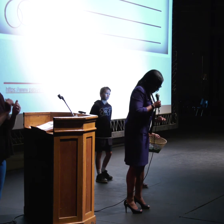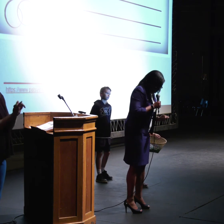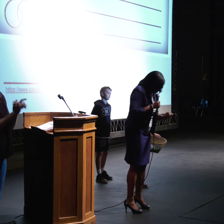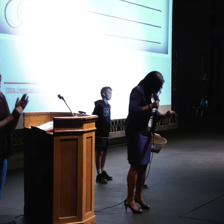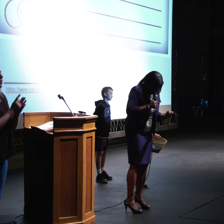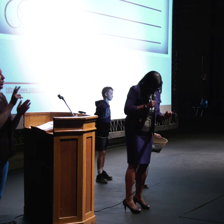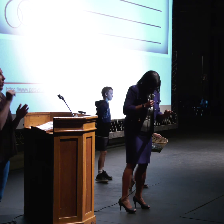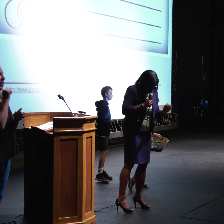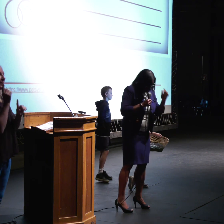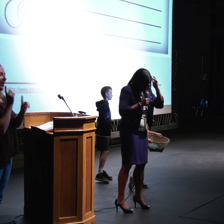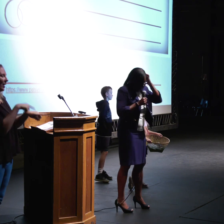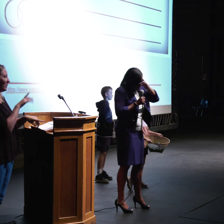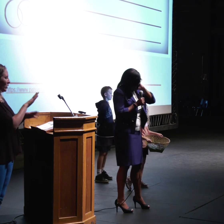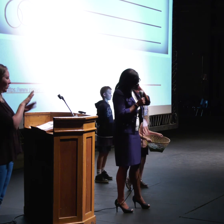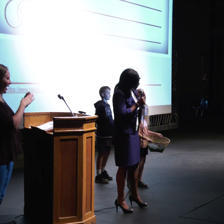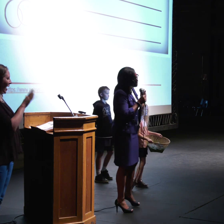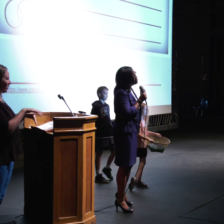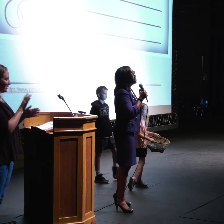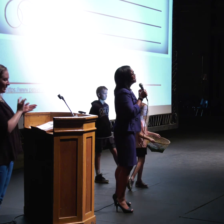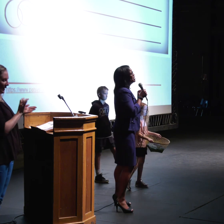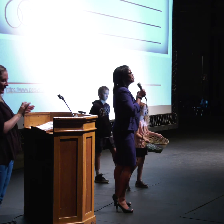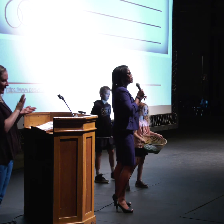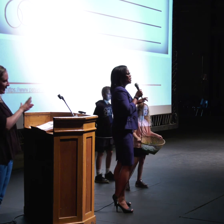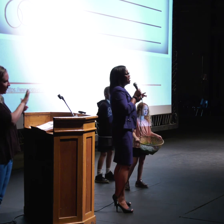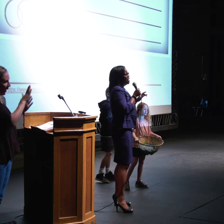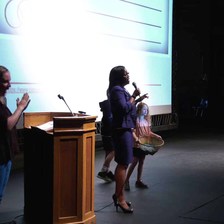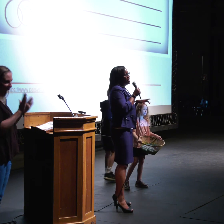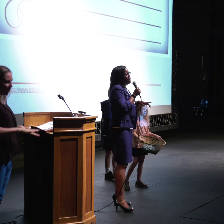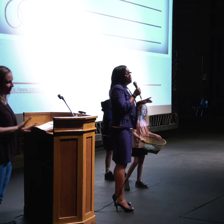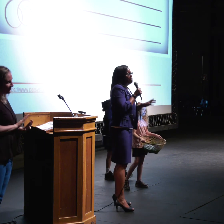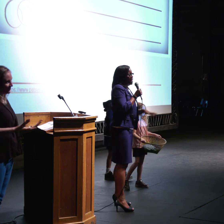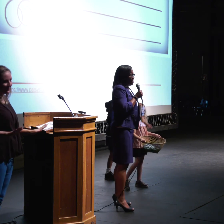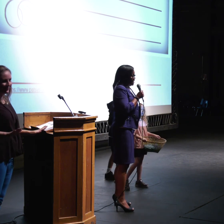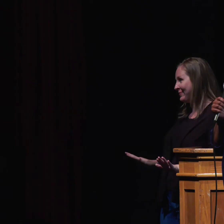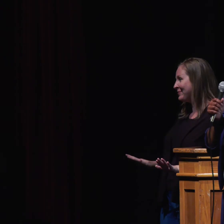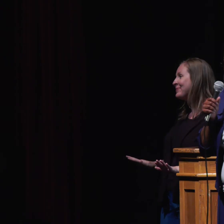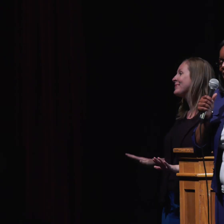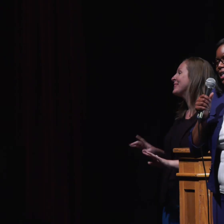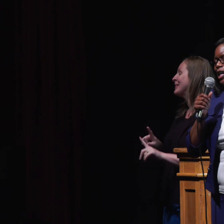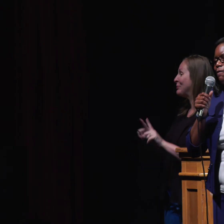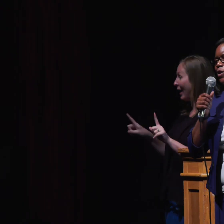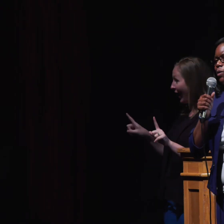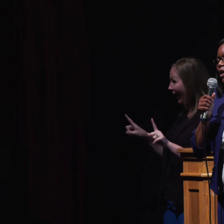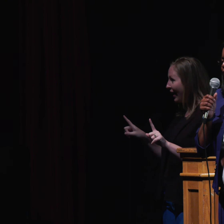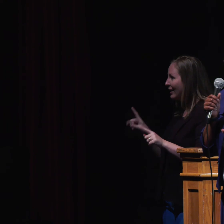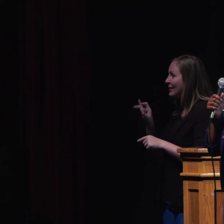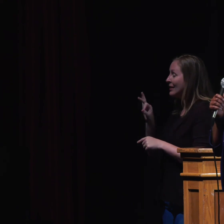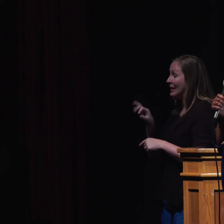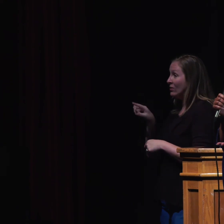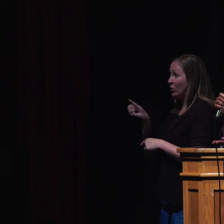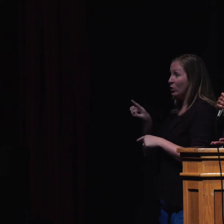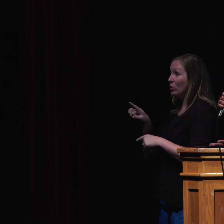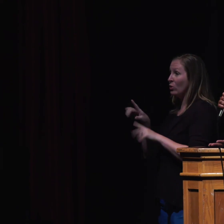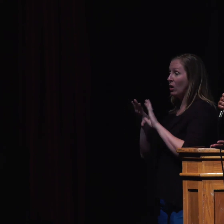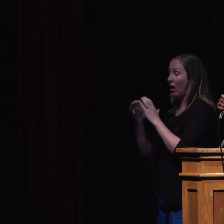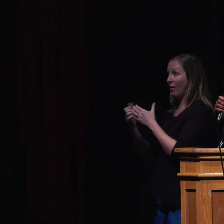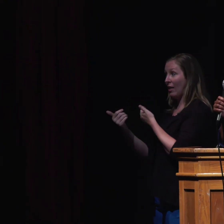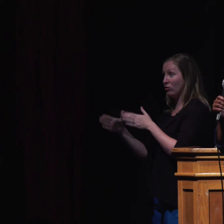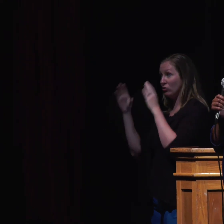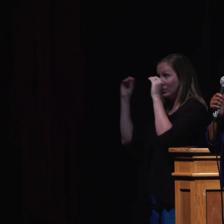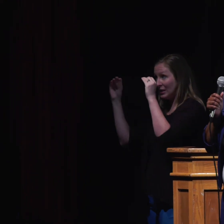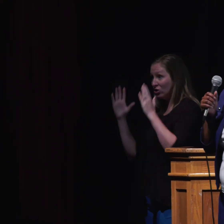not coming to your house cleaning your house. Not that ready and willing. But if you are a classroom